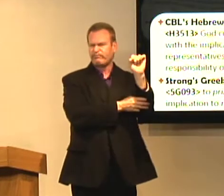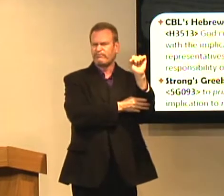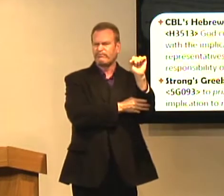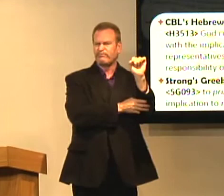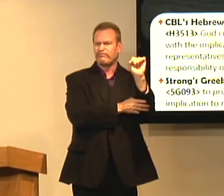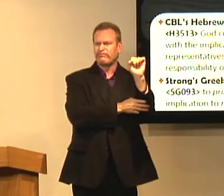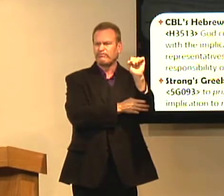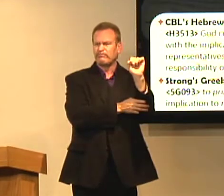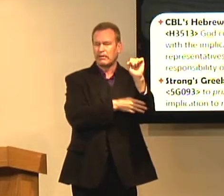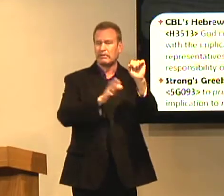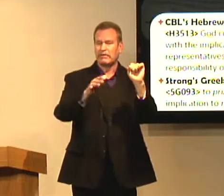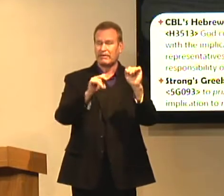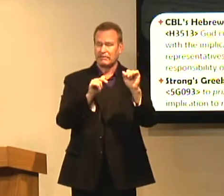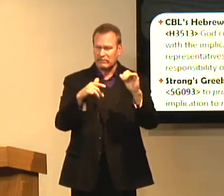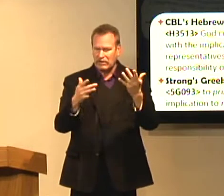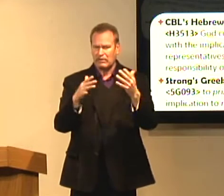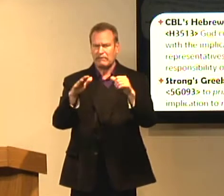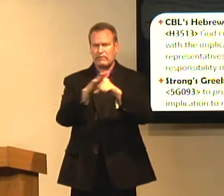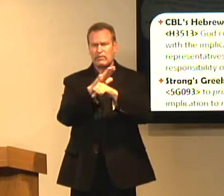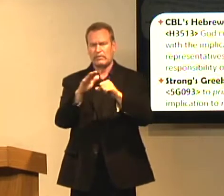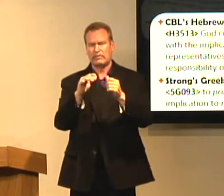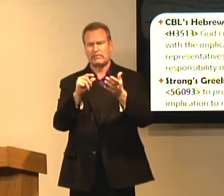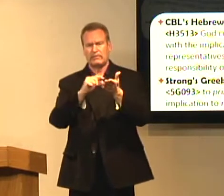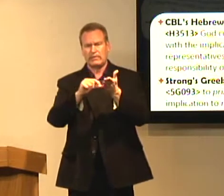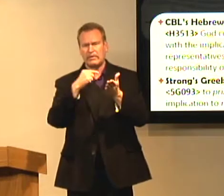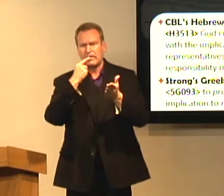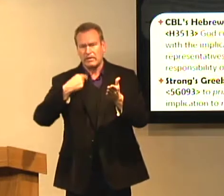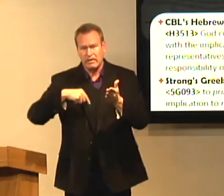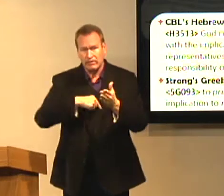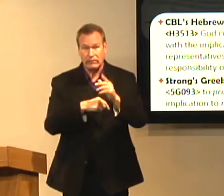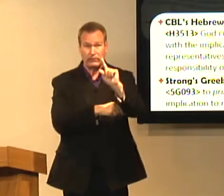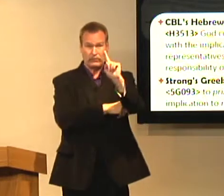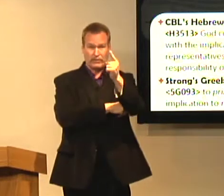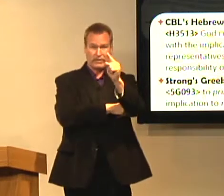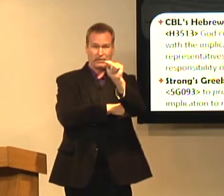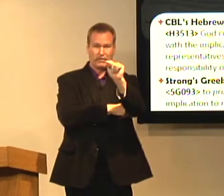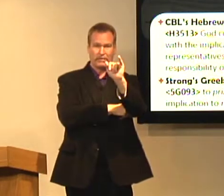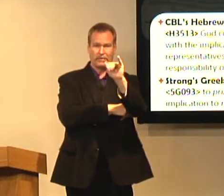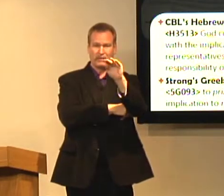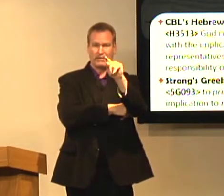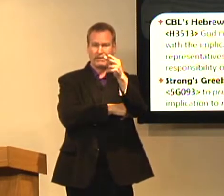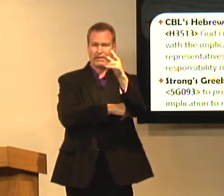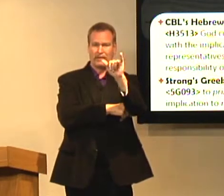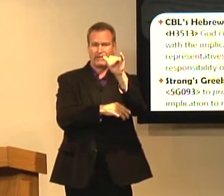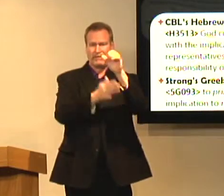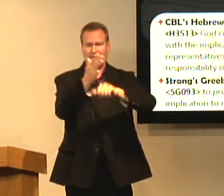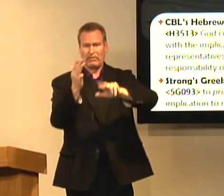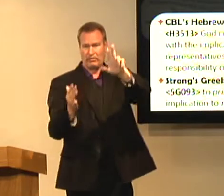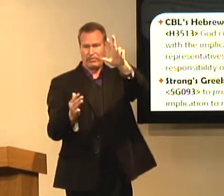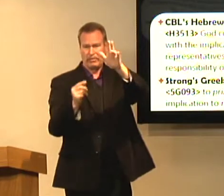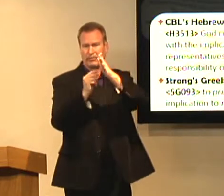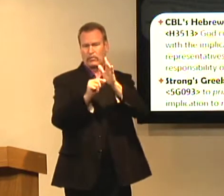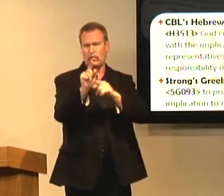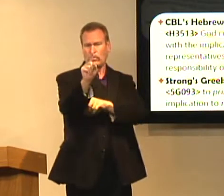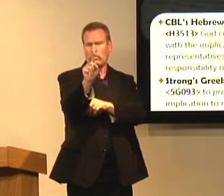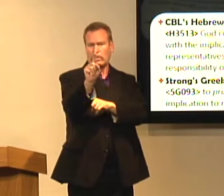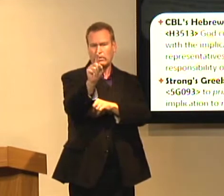on, it's been more accepted in society that kids rebel. In 1 Timothy chapter 3,